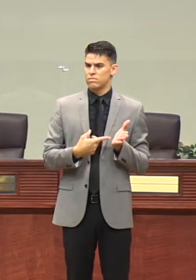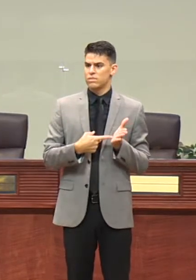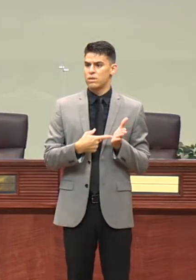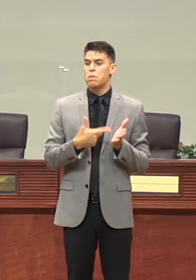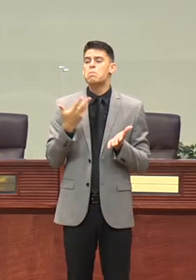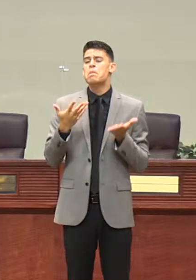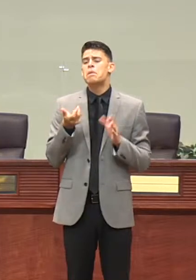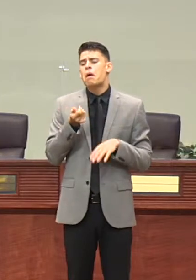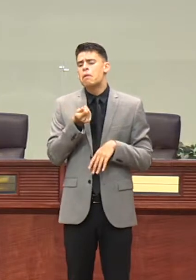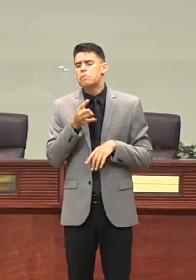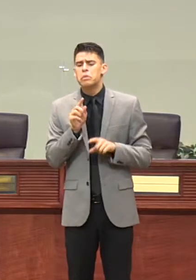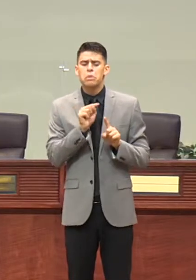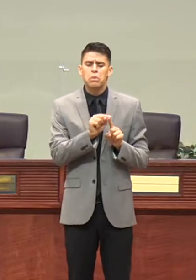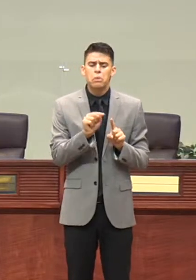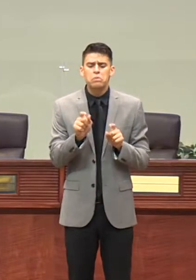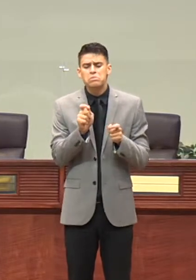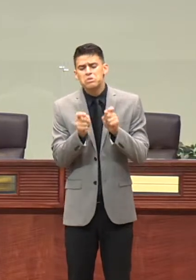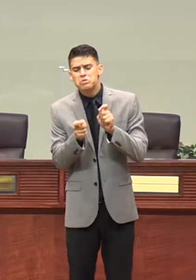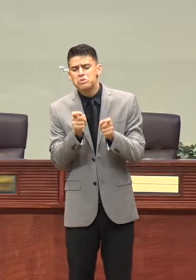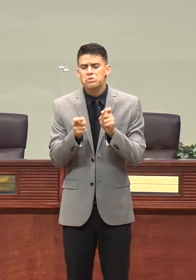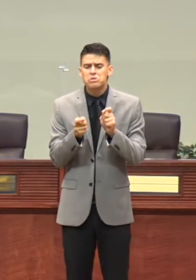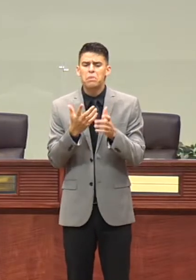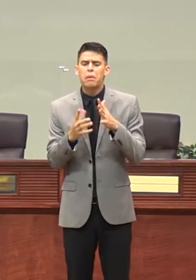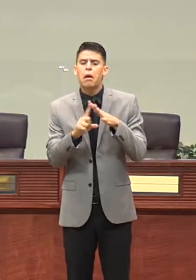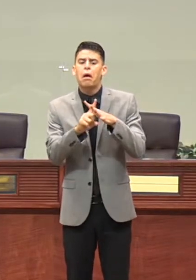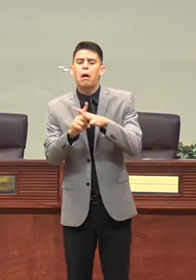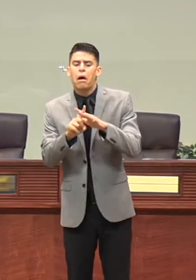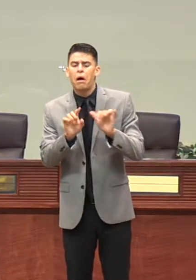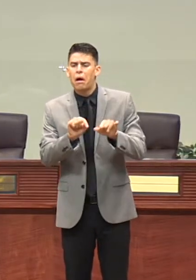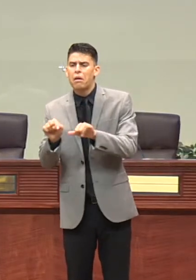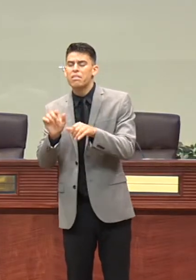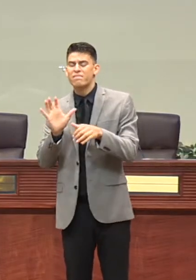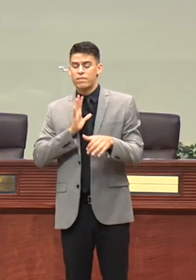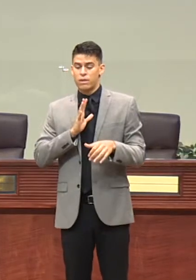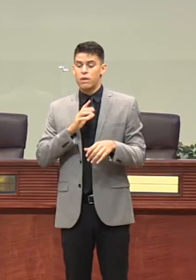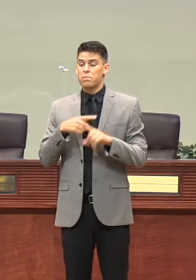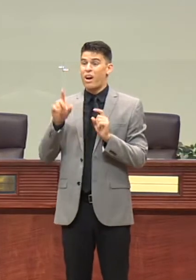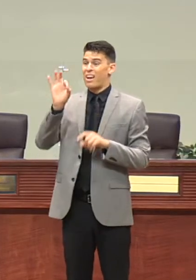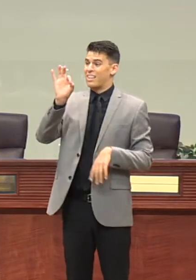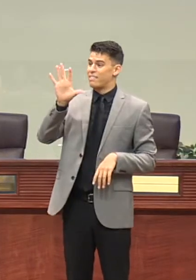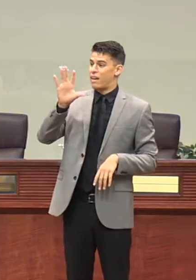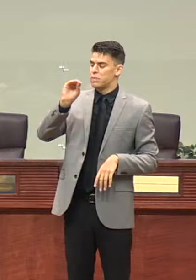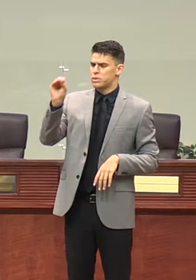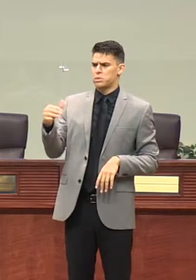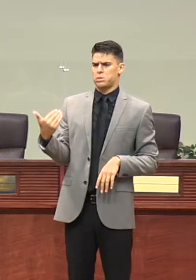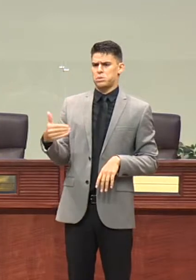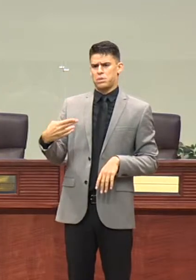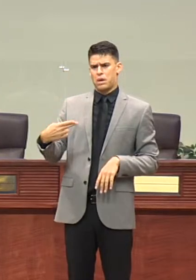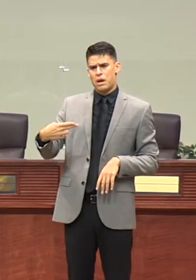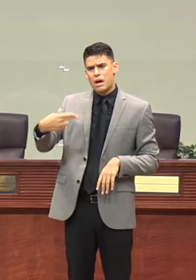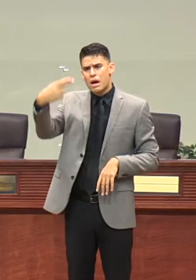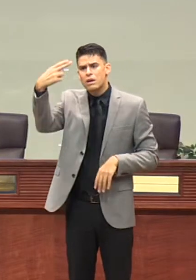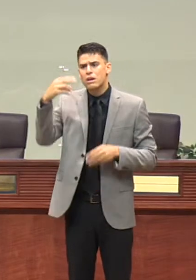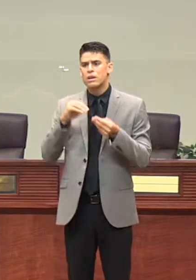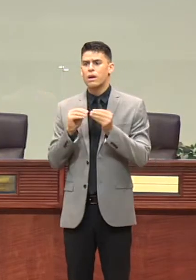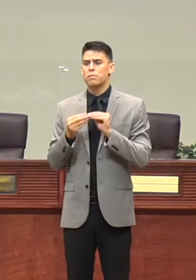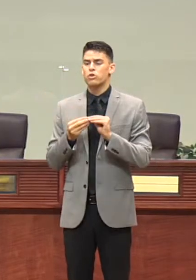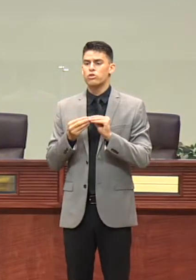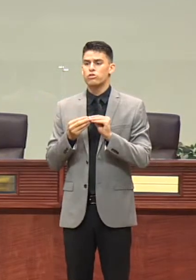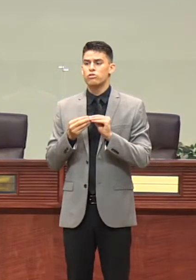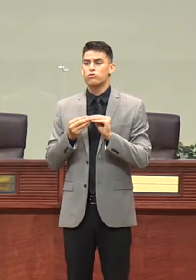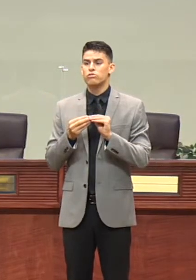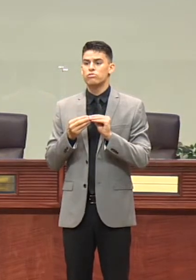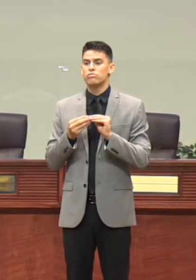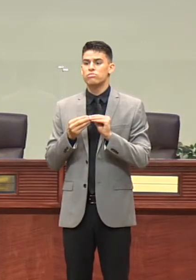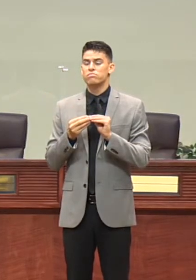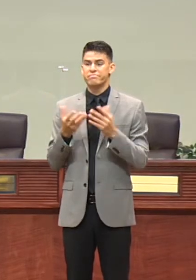we have record, things change, that could happen. But that 95 is a significant number. Even if we have a few hundred, it